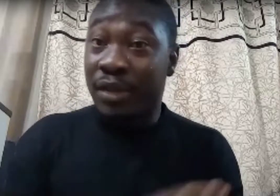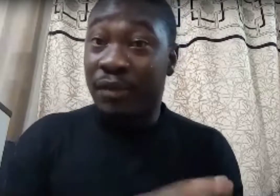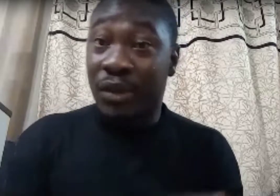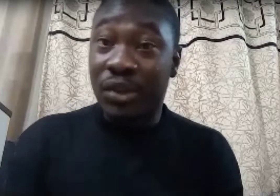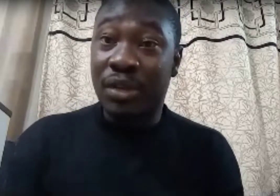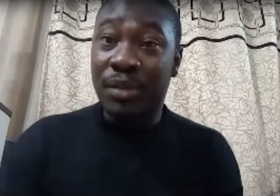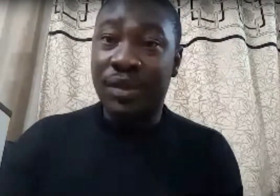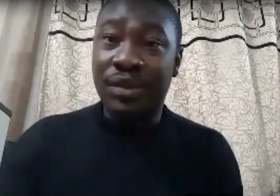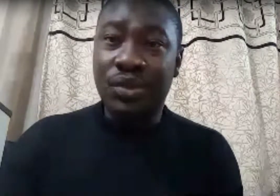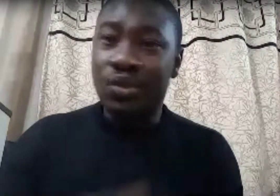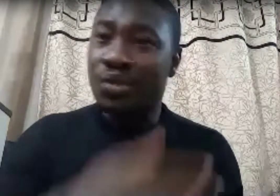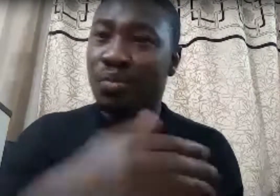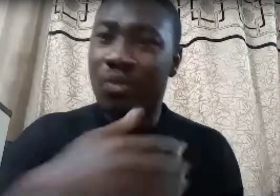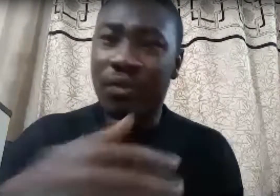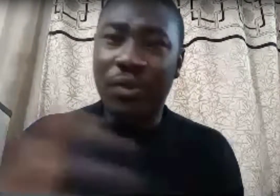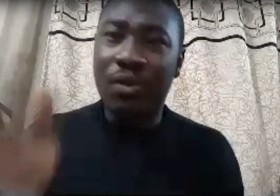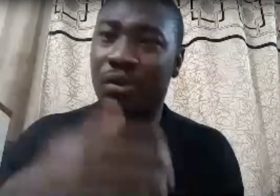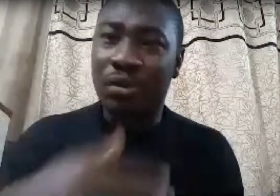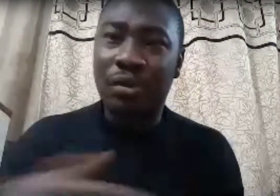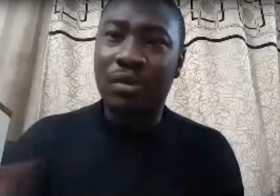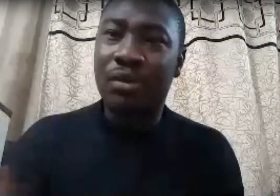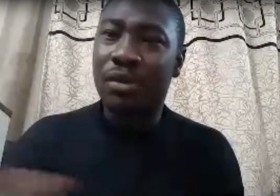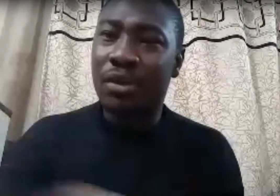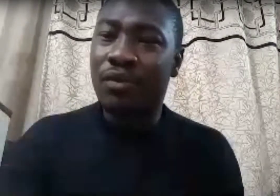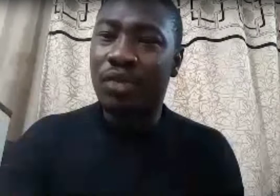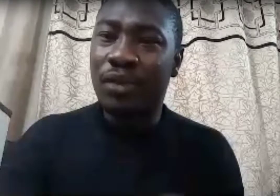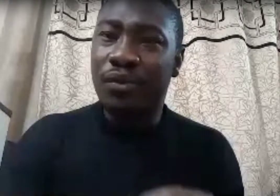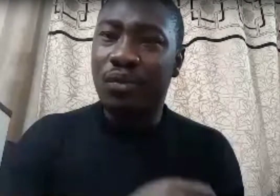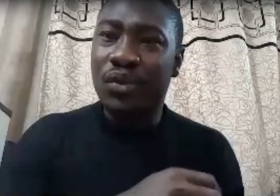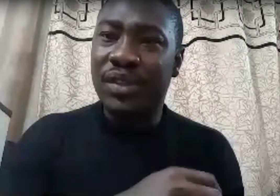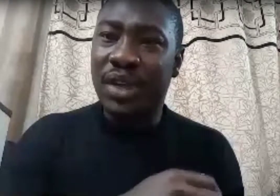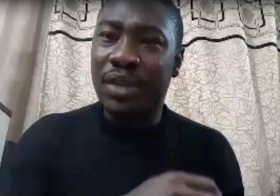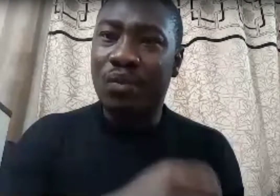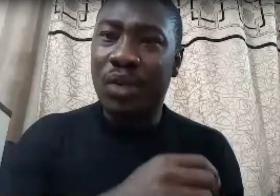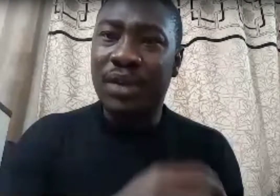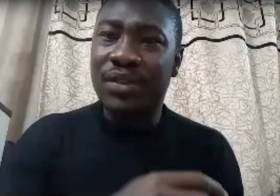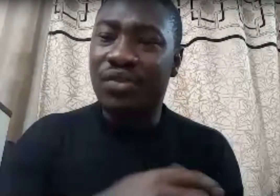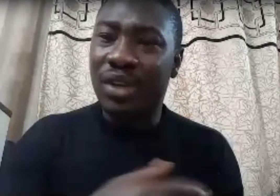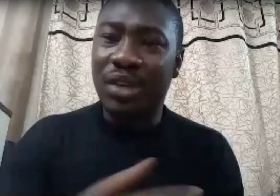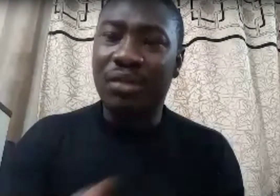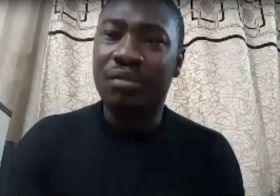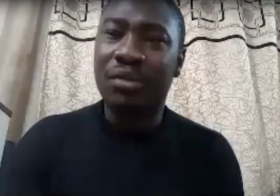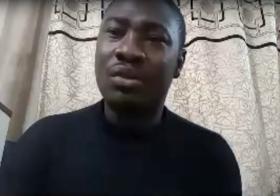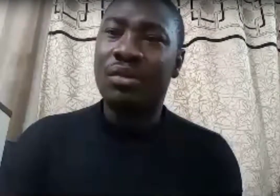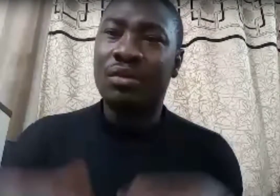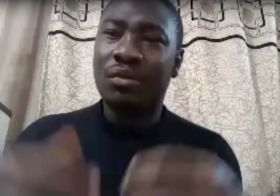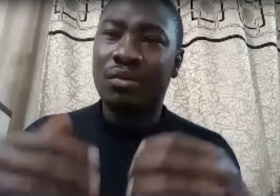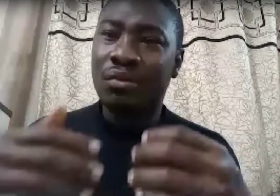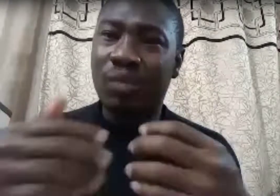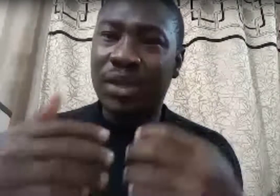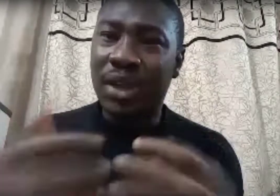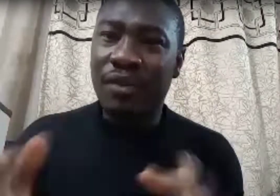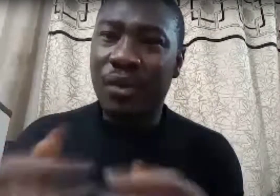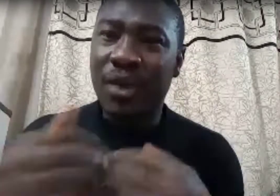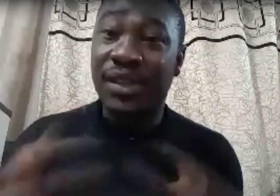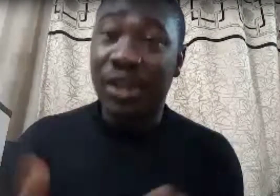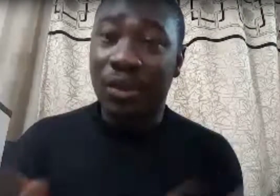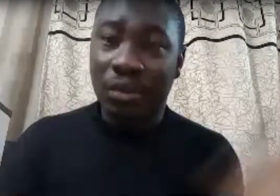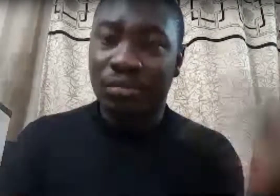trillion, whatever, 1 zillion, just keep moving on. You have the keys to it now.